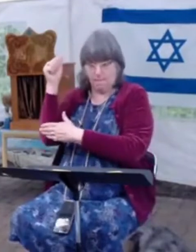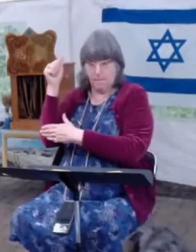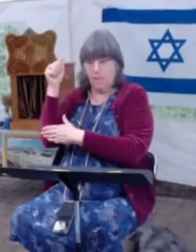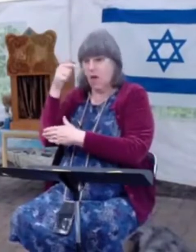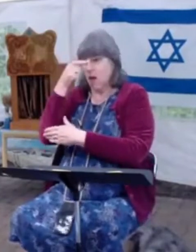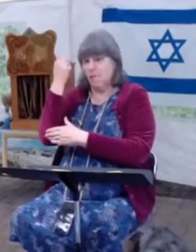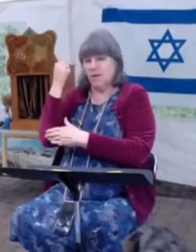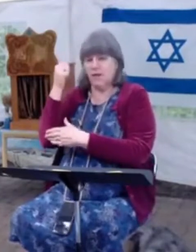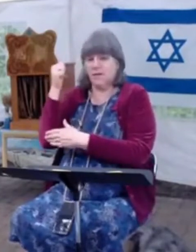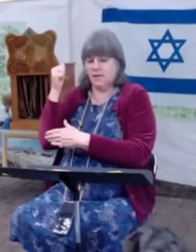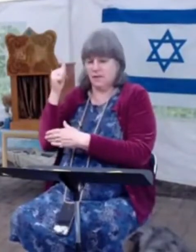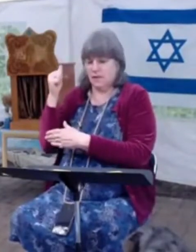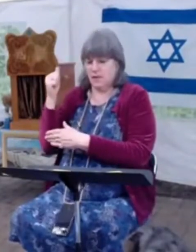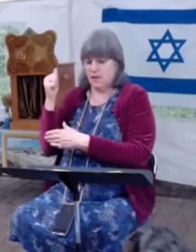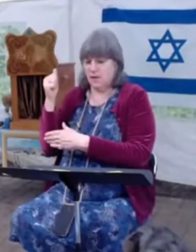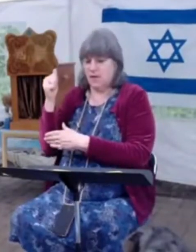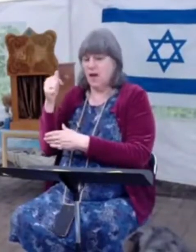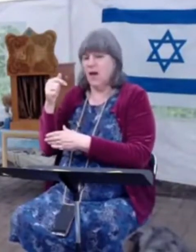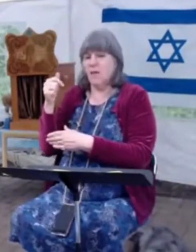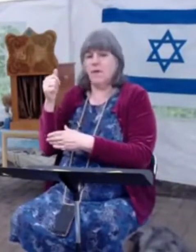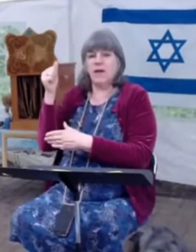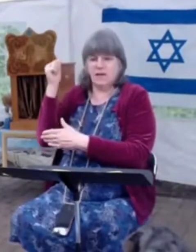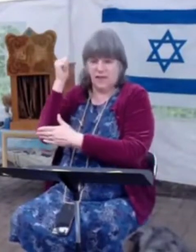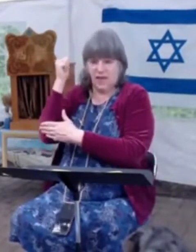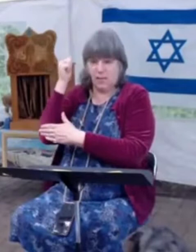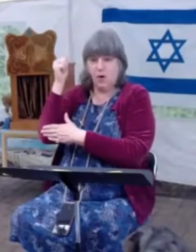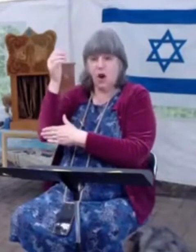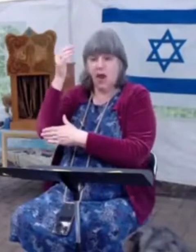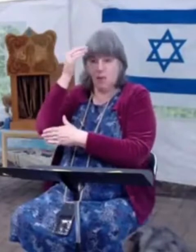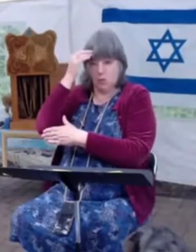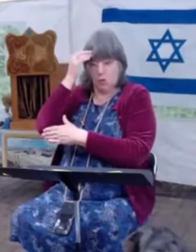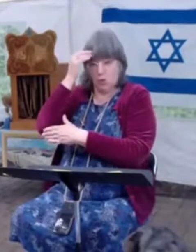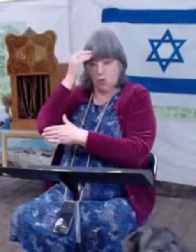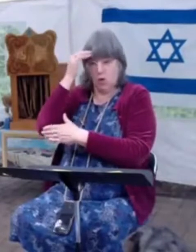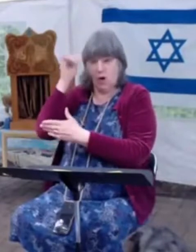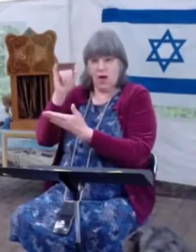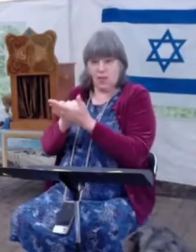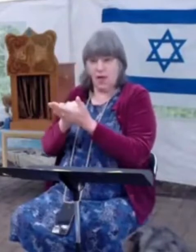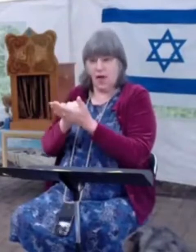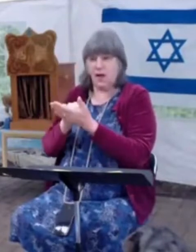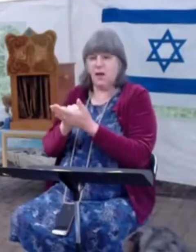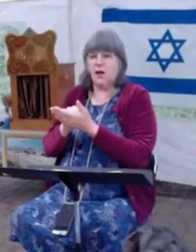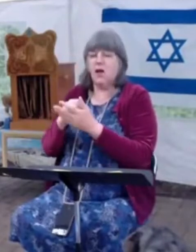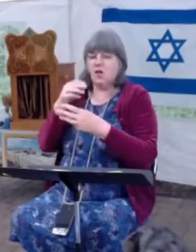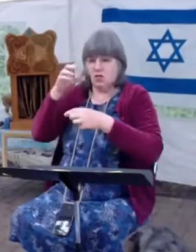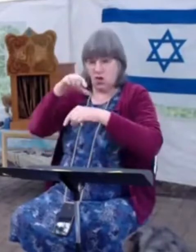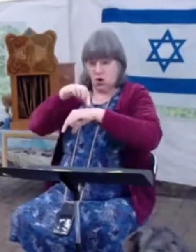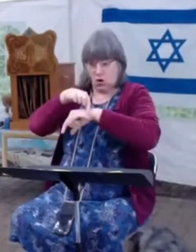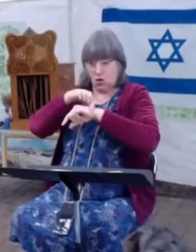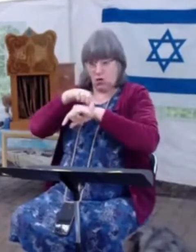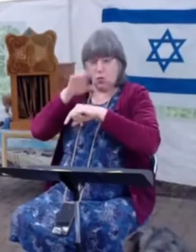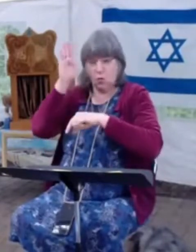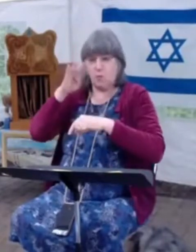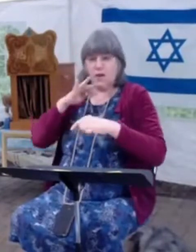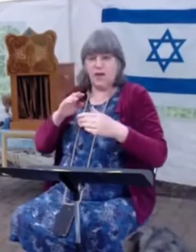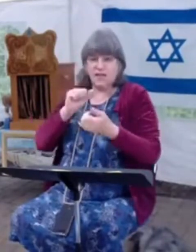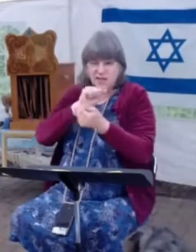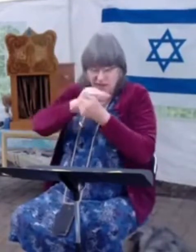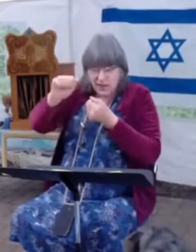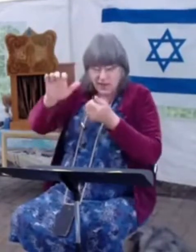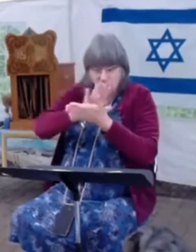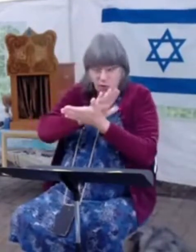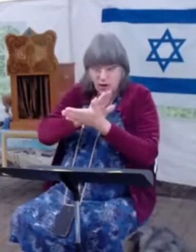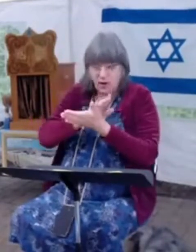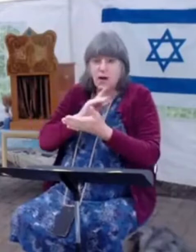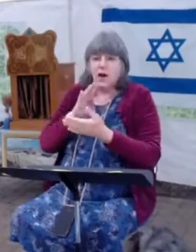was going to be destroyed by water and fire, they knew it. Actually, I'll read it. That their inventions may